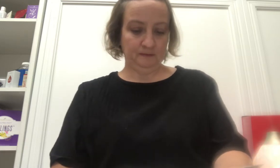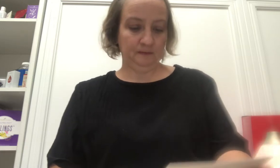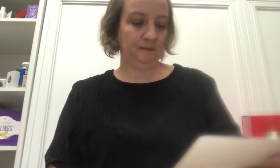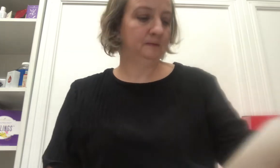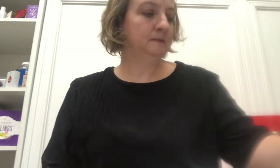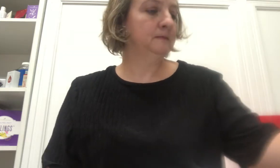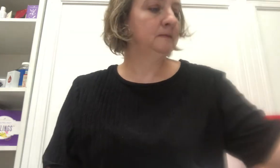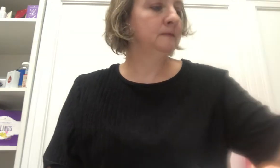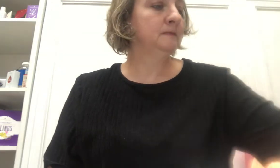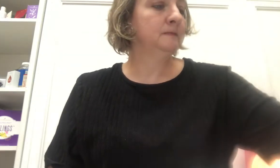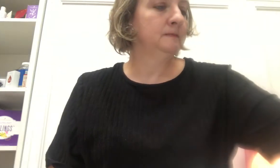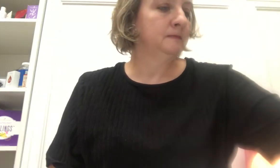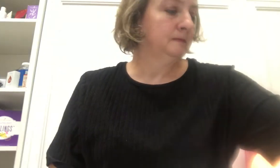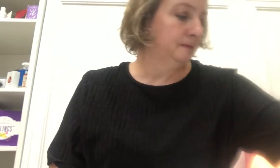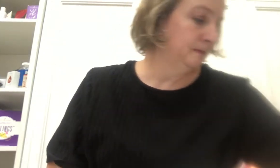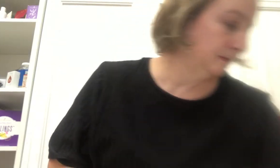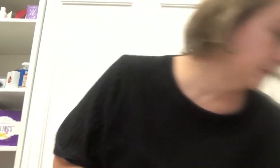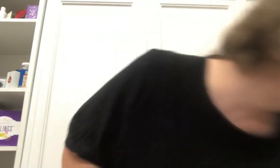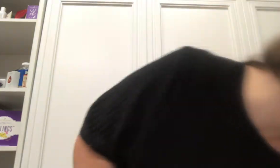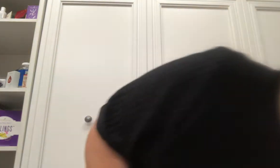This is a new paper I haven't seen before, so